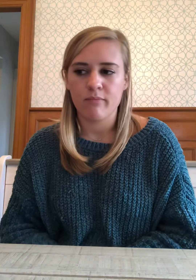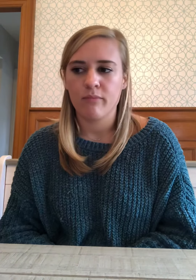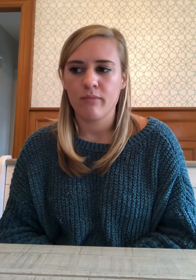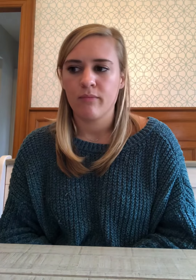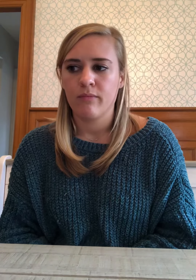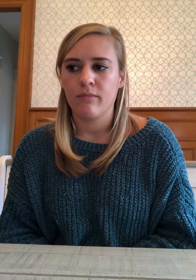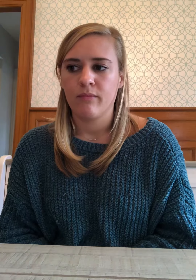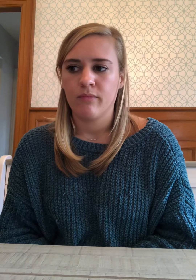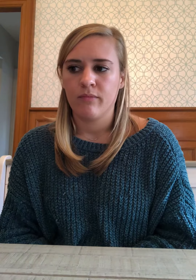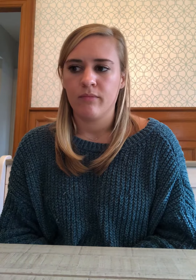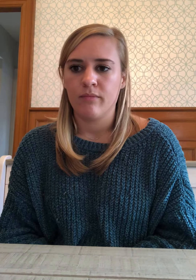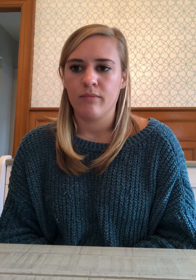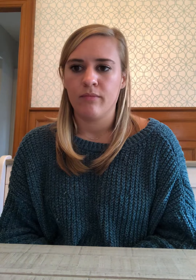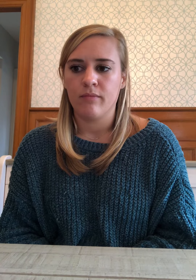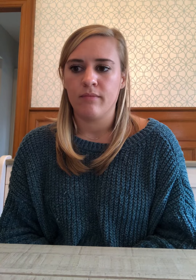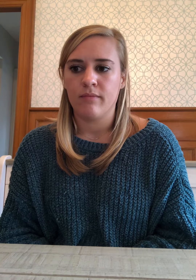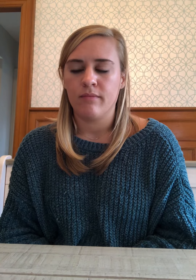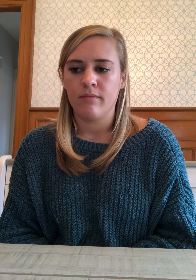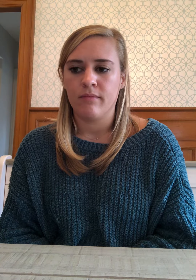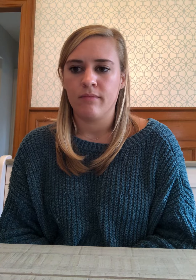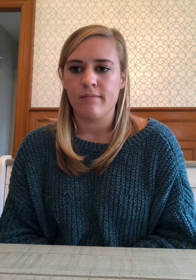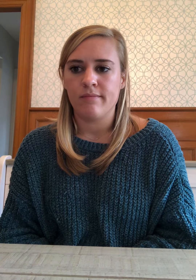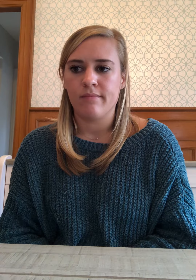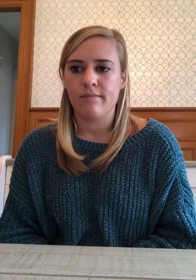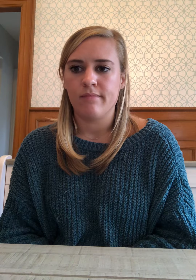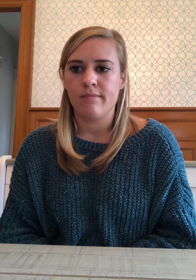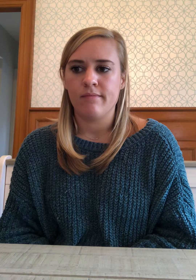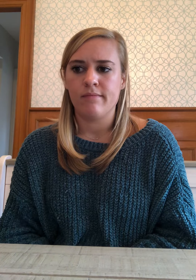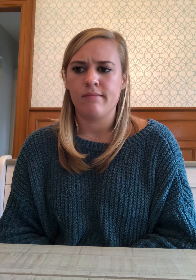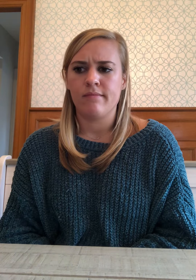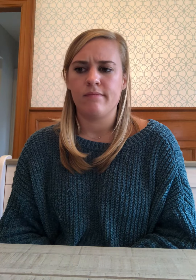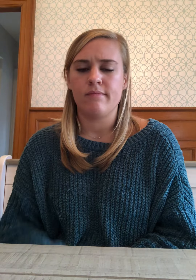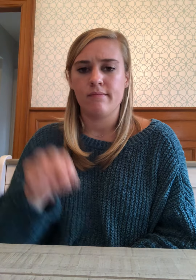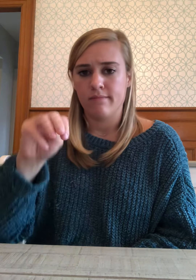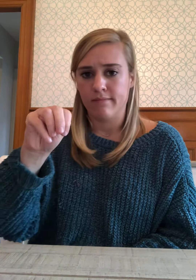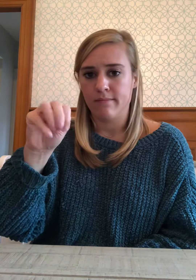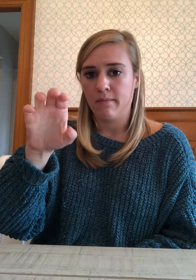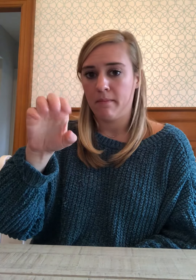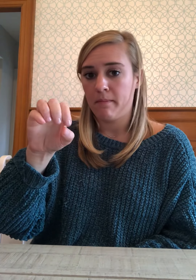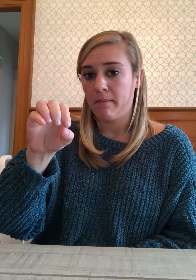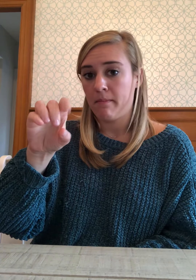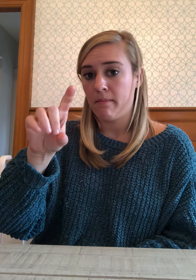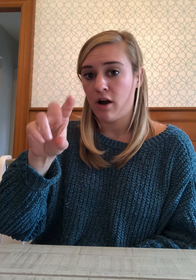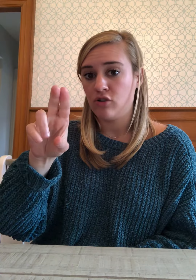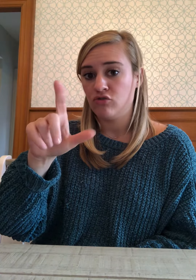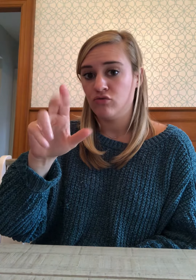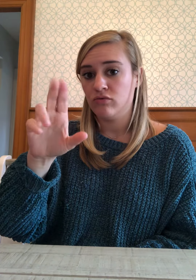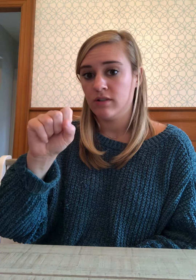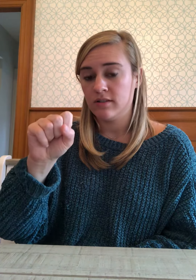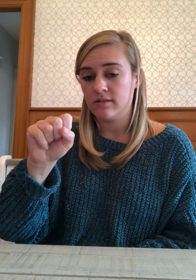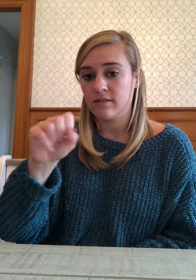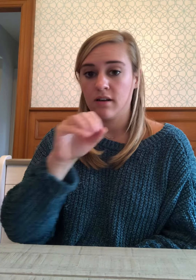The modulus of wire is another name for slope in the stress-strain